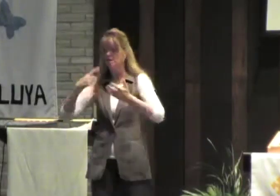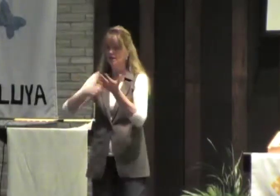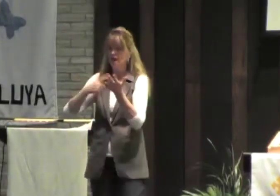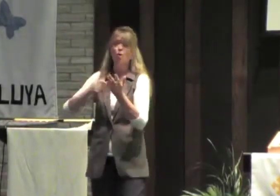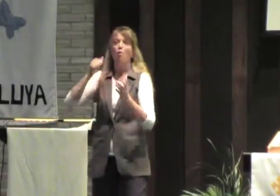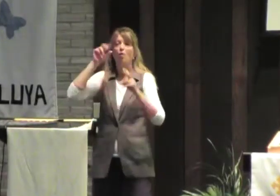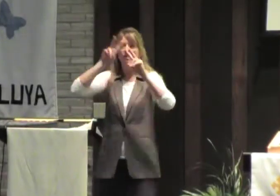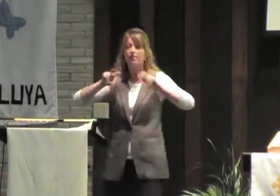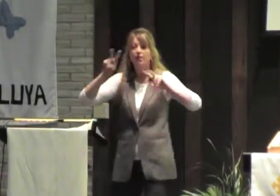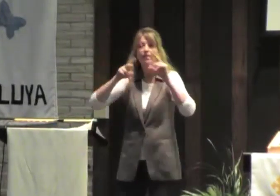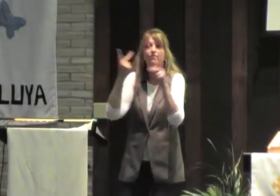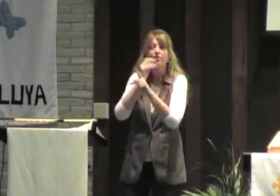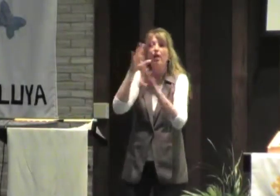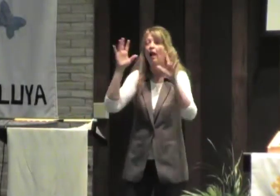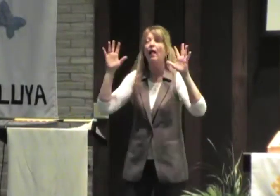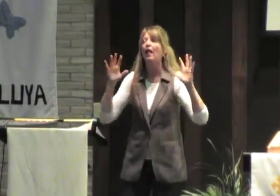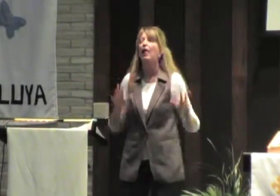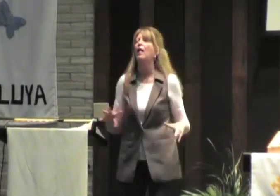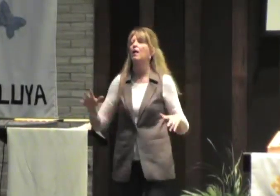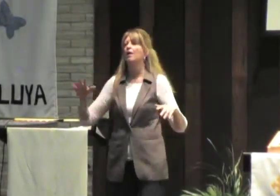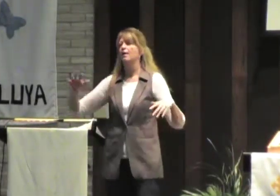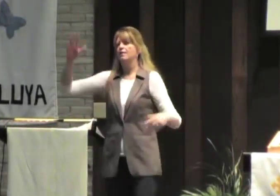solve things, you can't sit and discuss or figure out the problem,